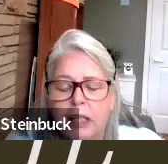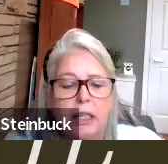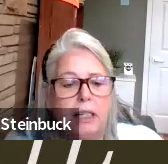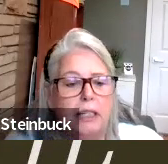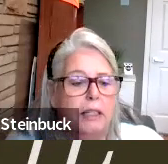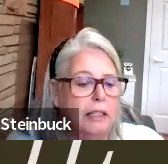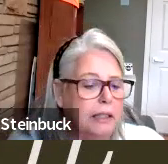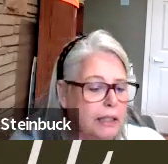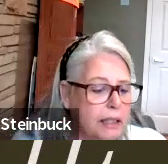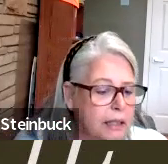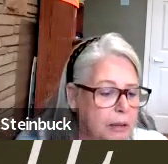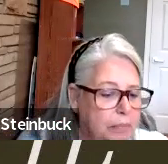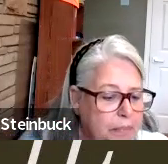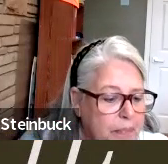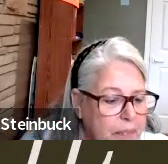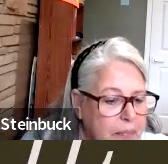hair, and